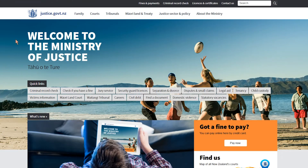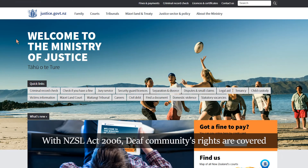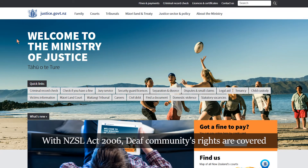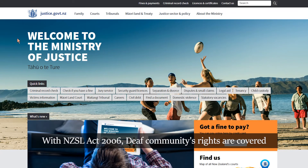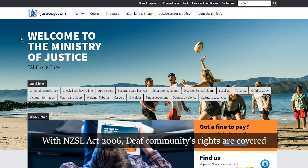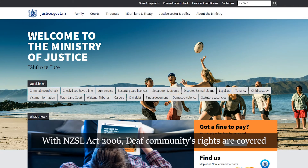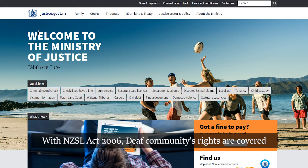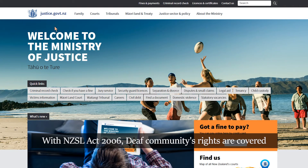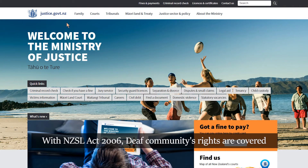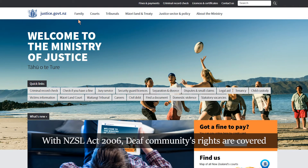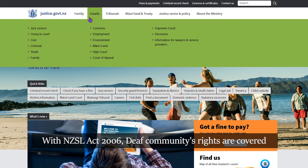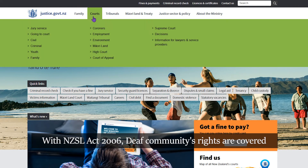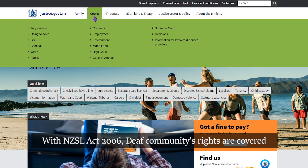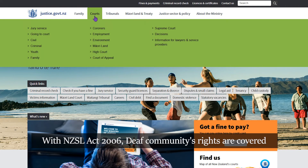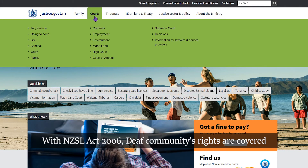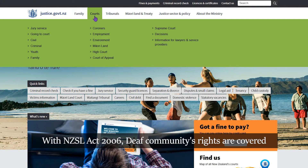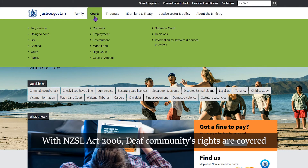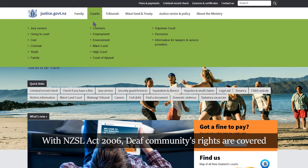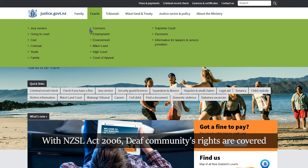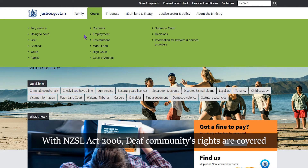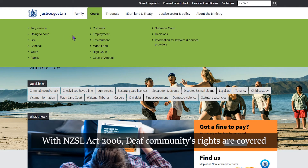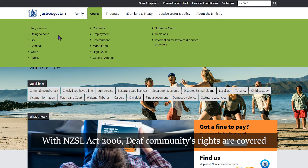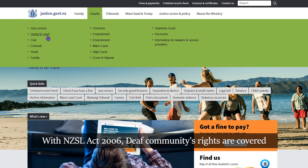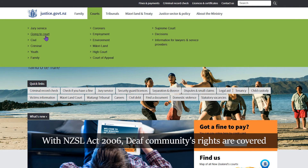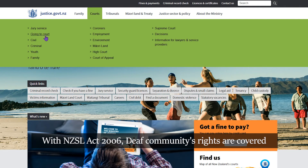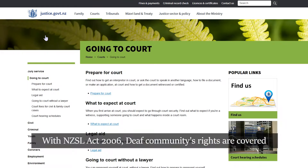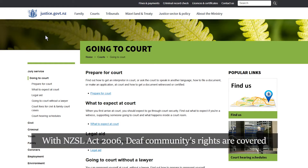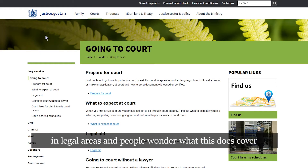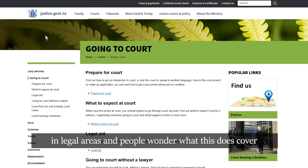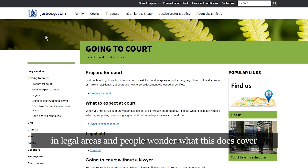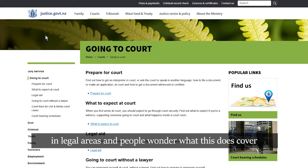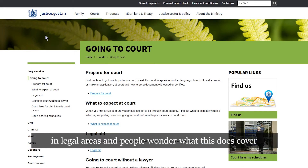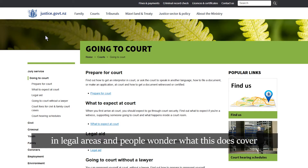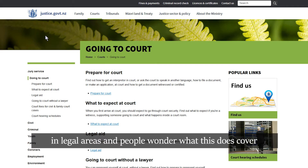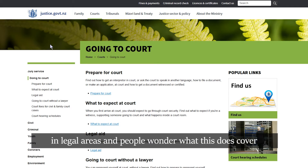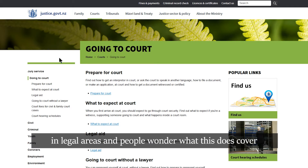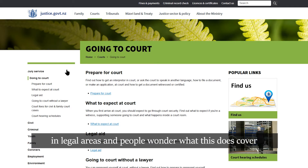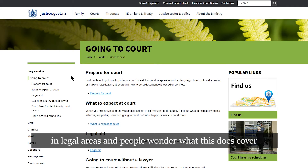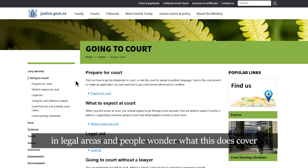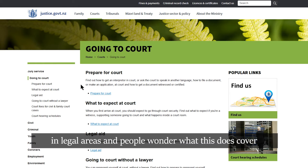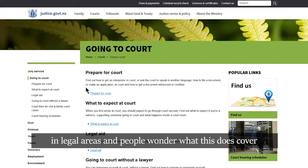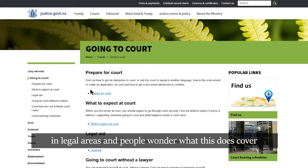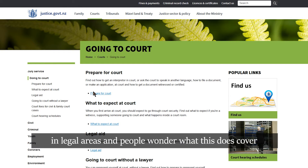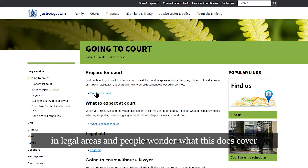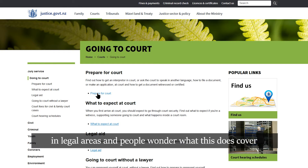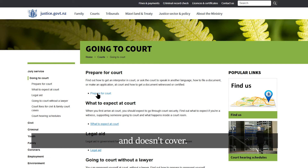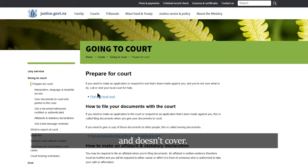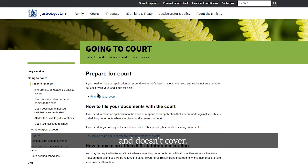With NZSL Act 2006, deaf communities' rights are covered in legal areas, and people wonder what this does cover and doesn't